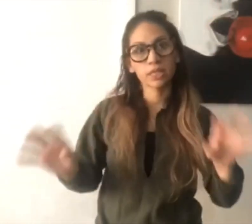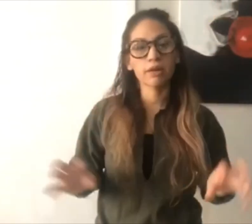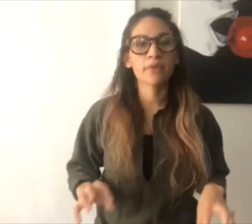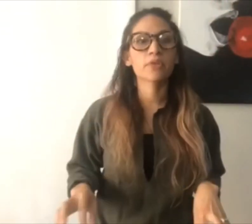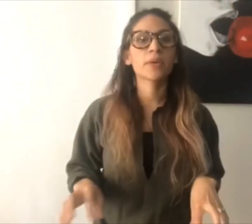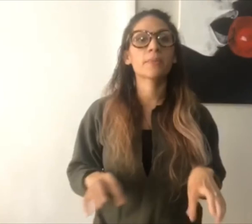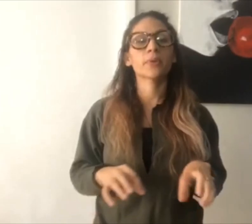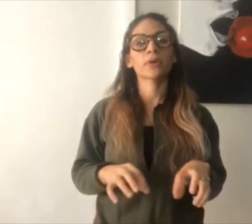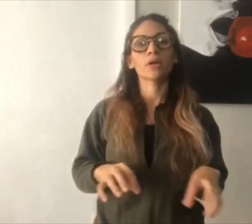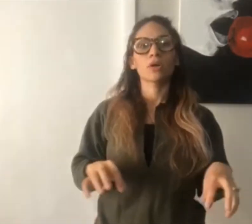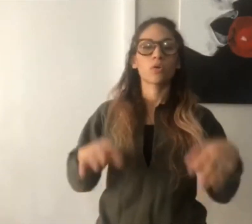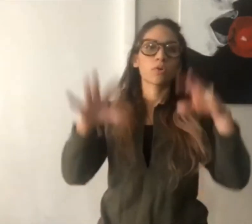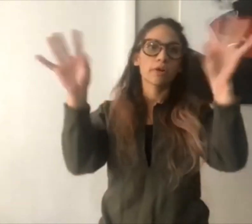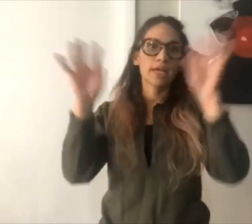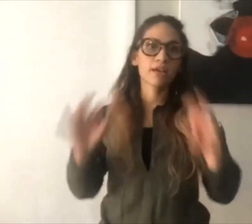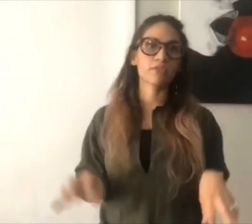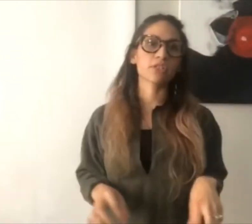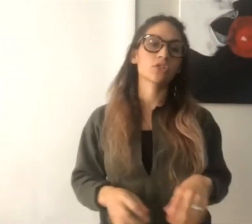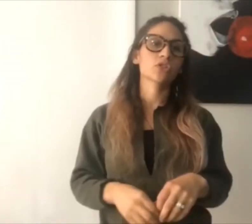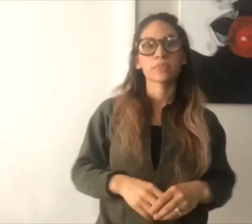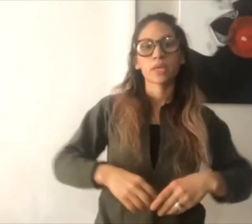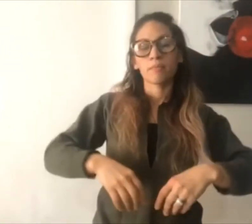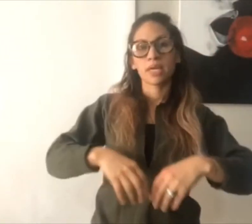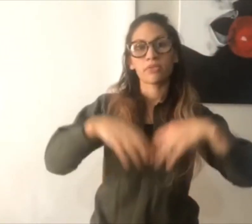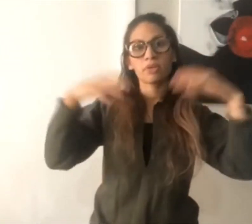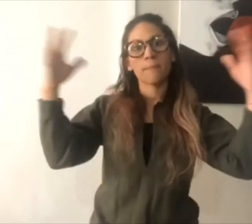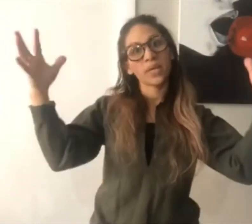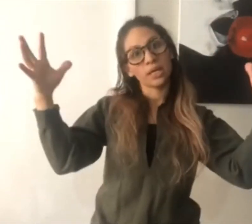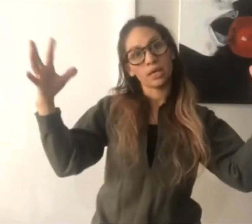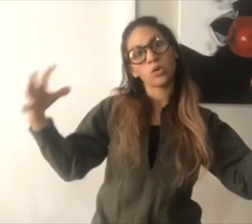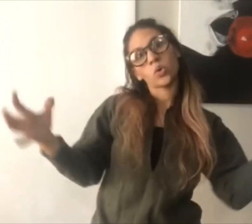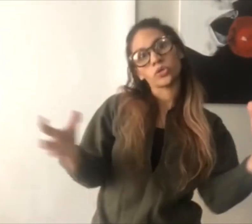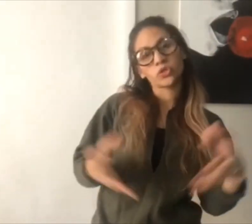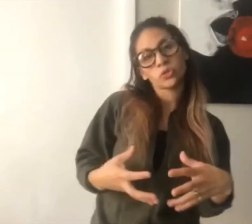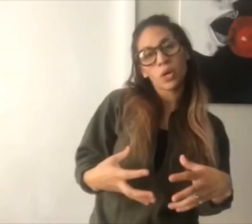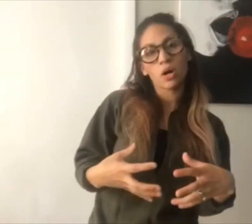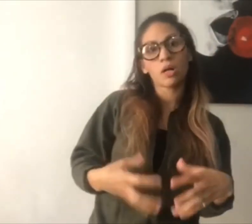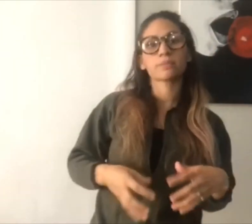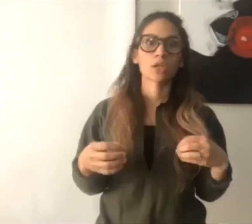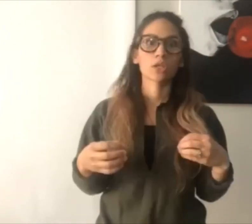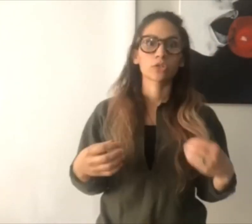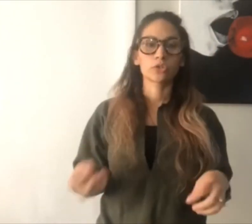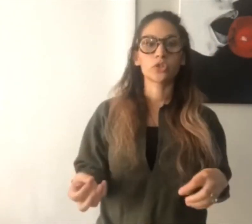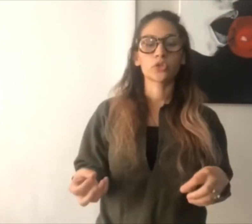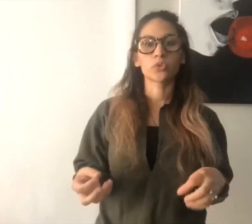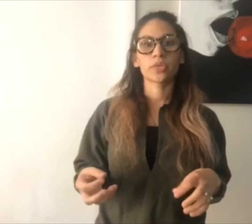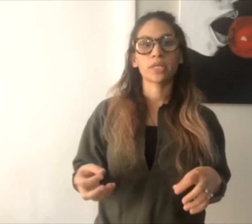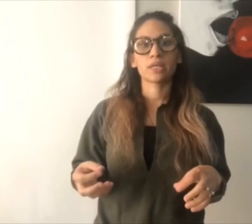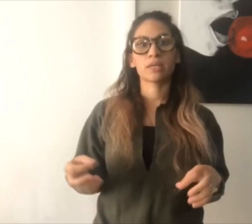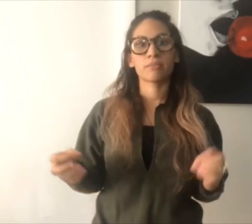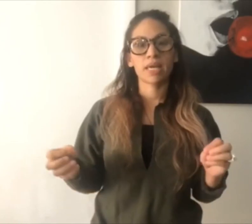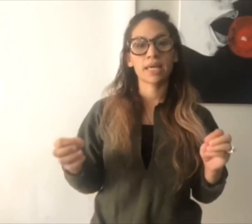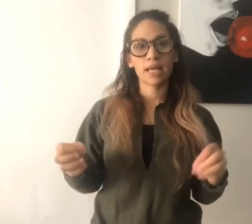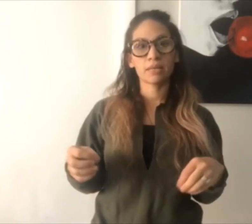around the paper or our canvas? Make them big or small? Do we make